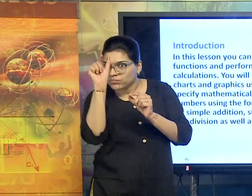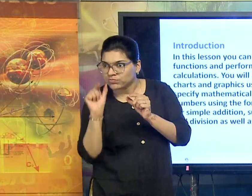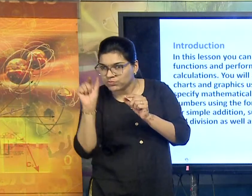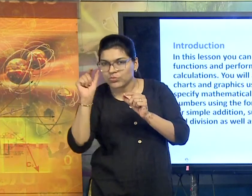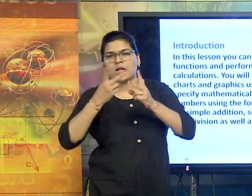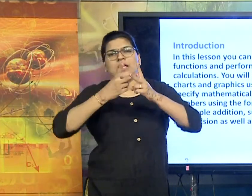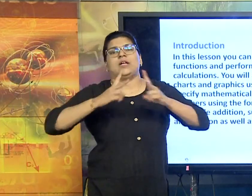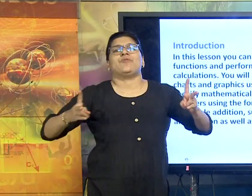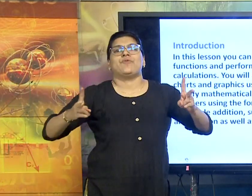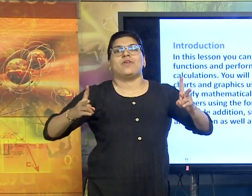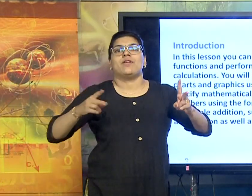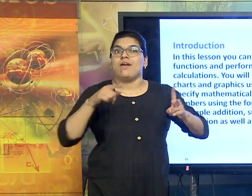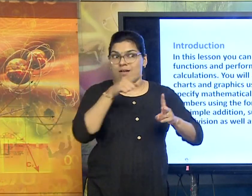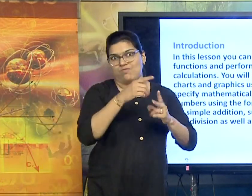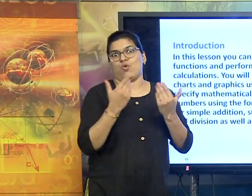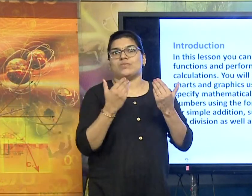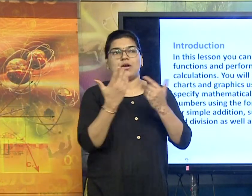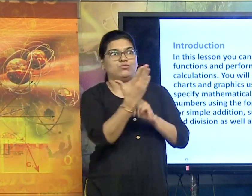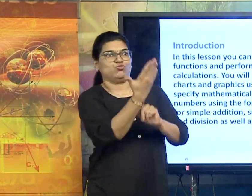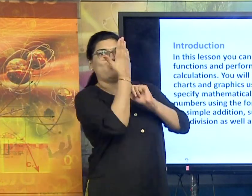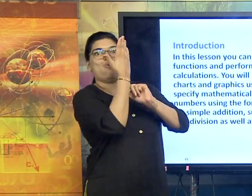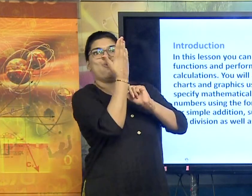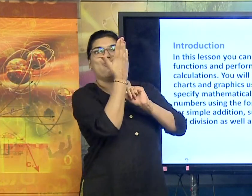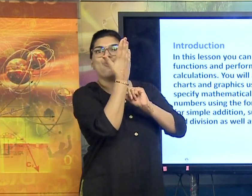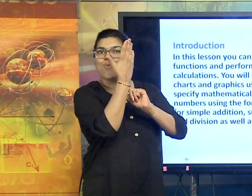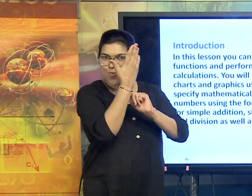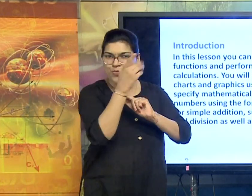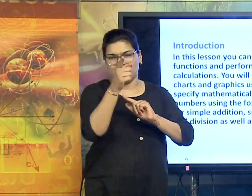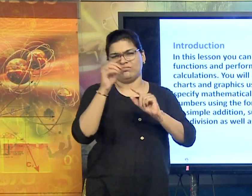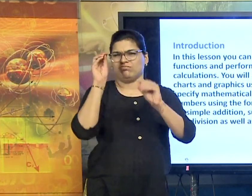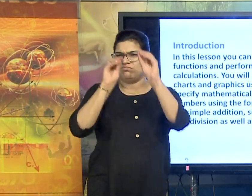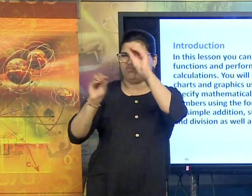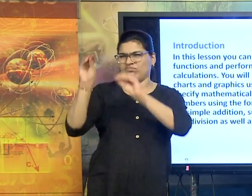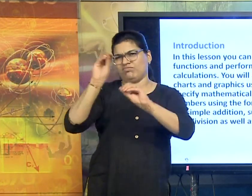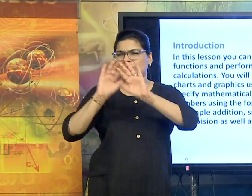pie chart, bar graph, line chart, or any